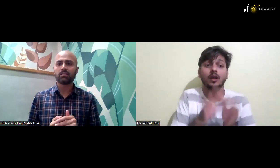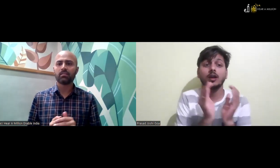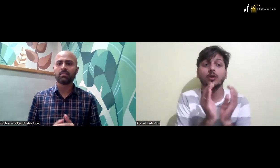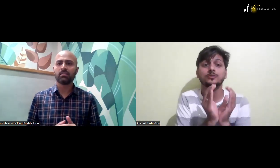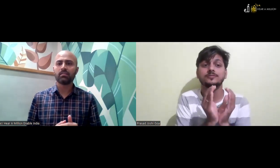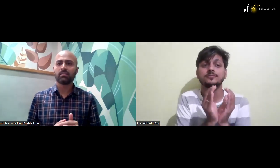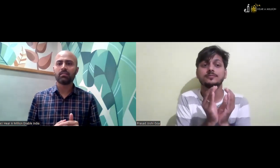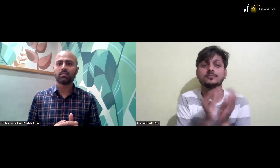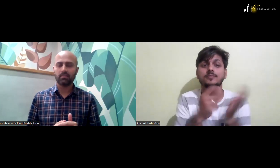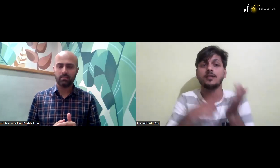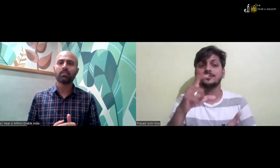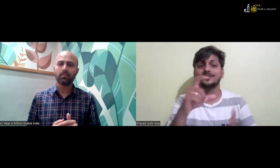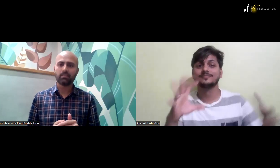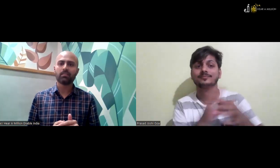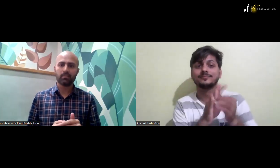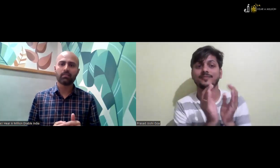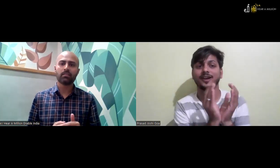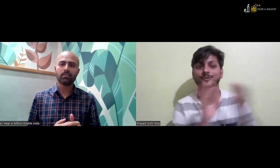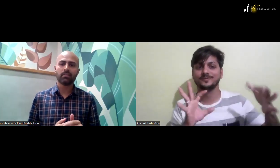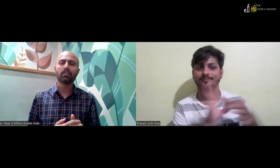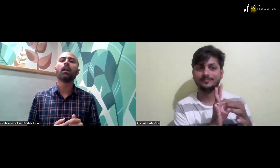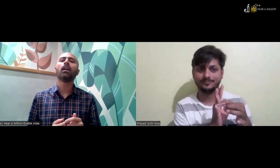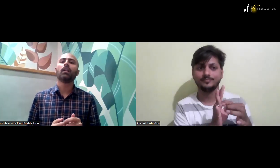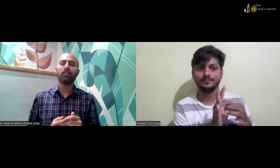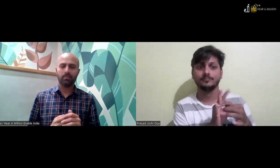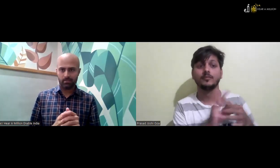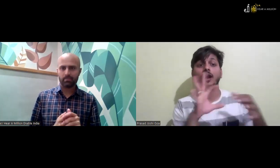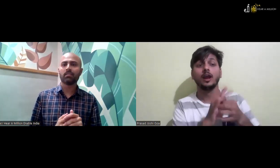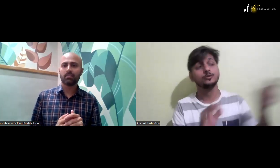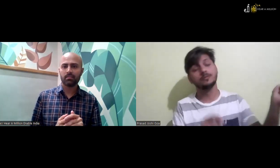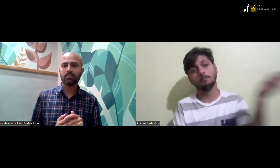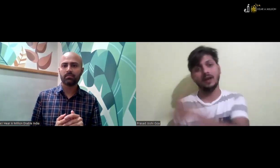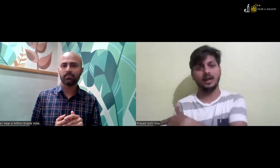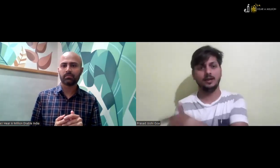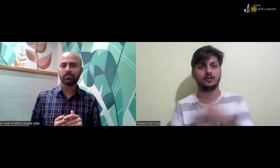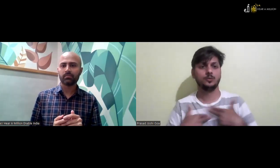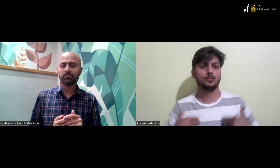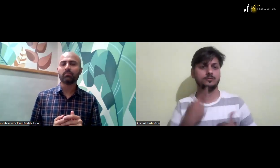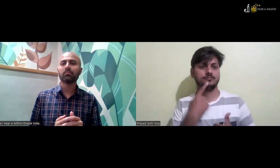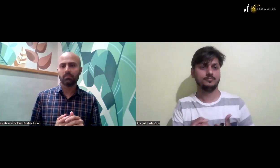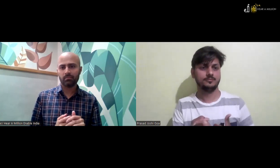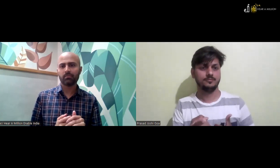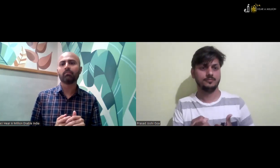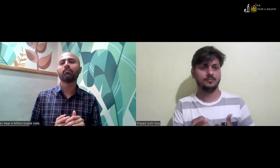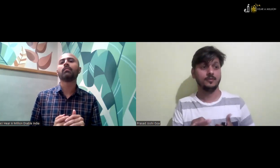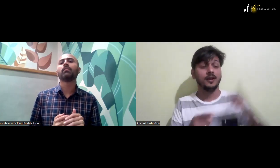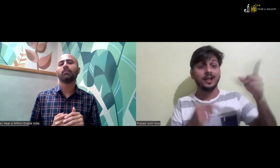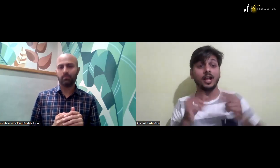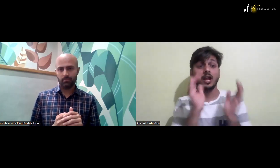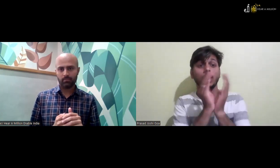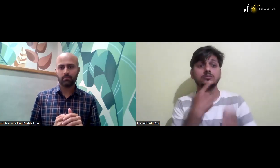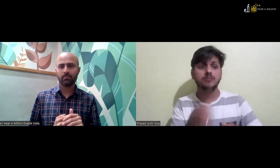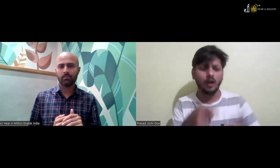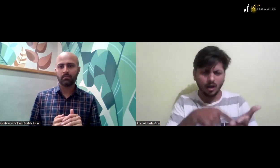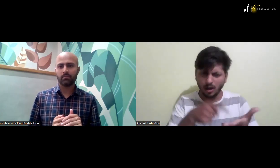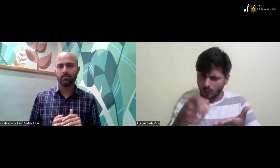said that they have to come because the insurance, the certificate of registration is on their name. So they have to pay